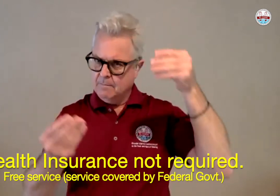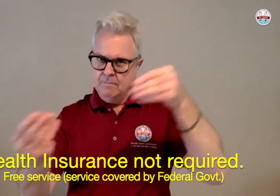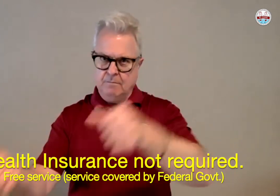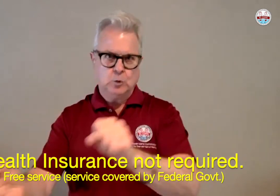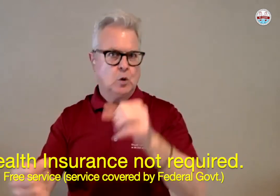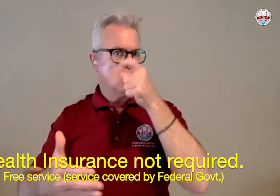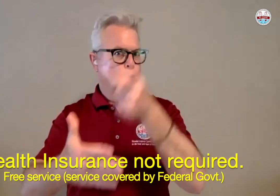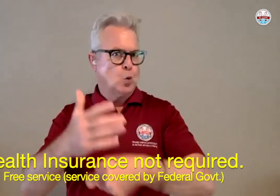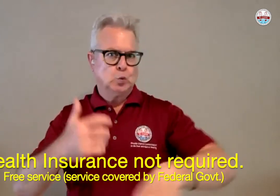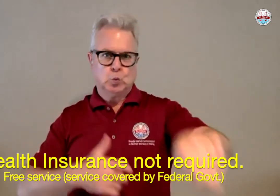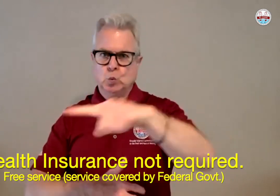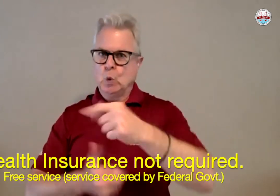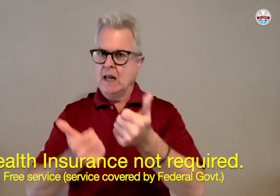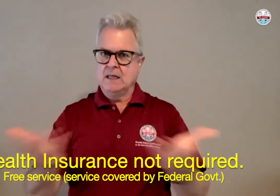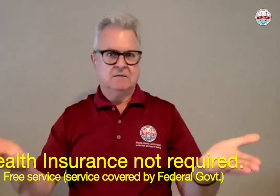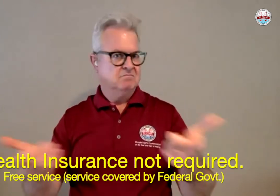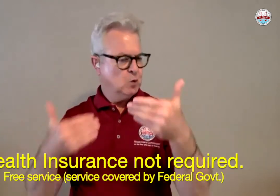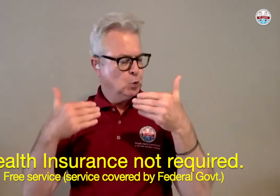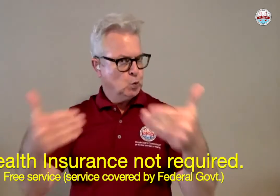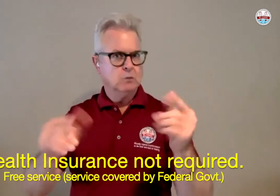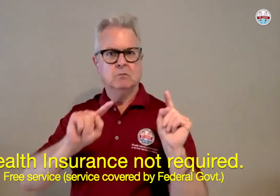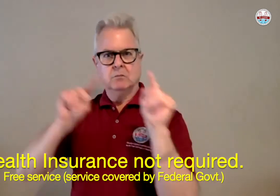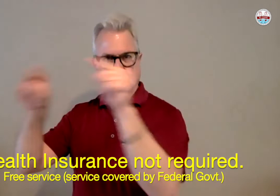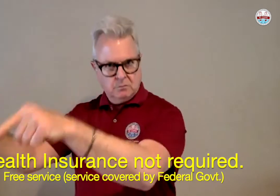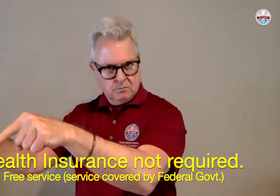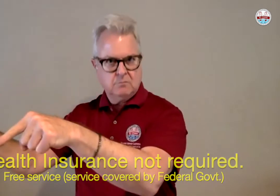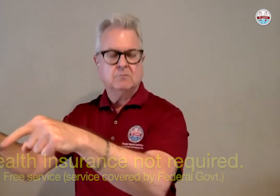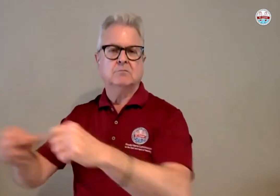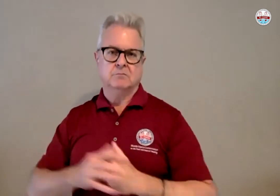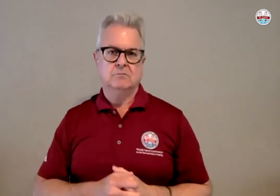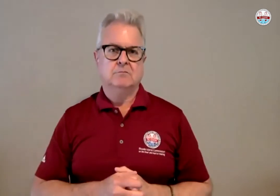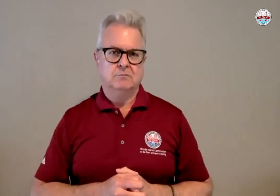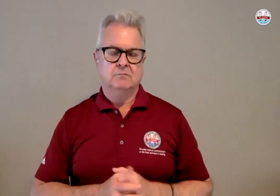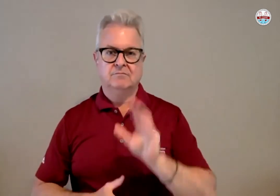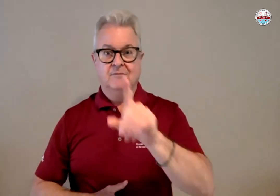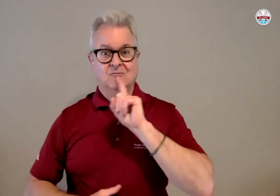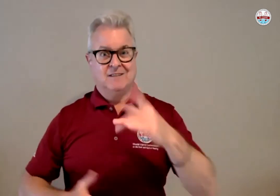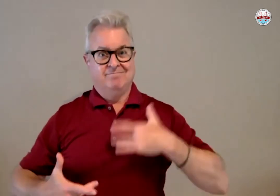is a free program. It's been fully funded by the federal government. Just go in, show up, and get treated.